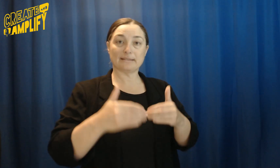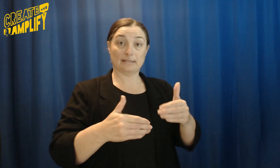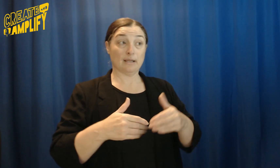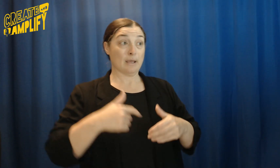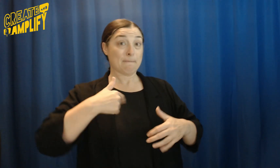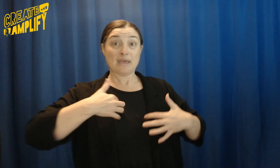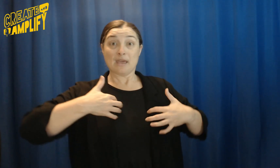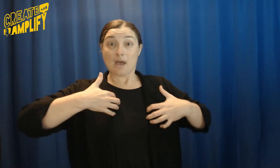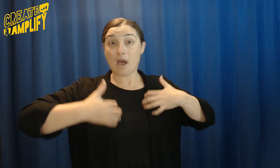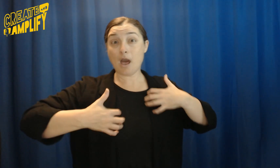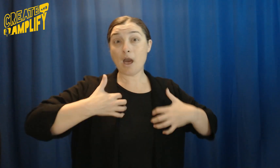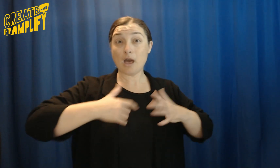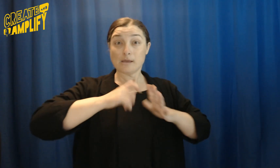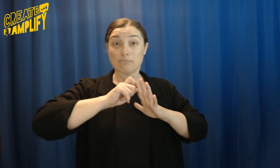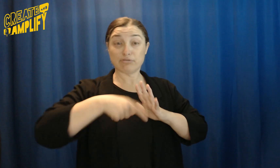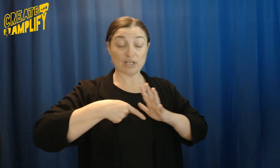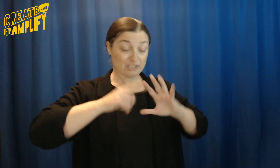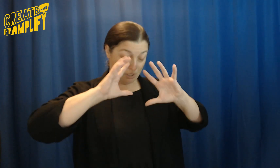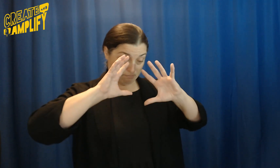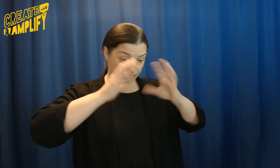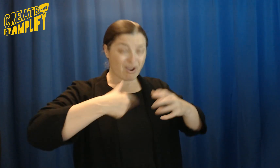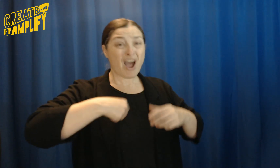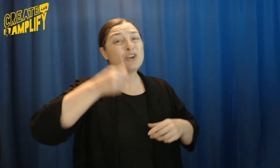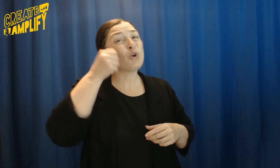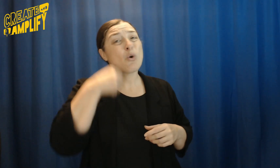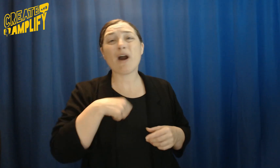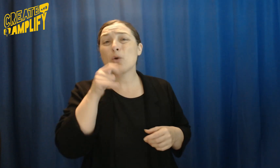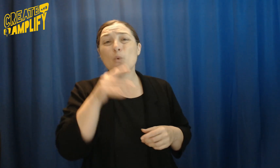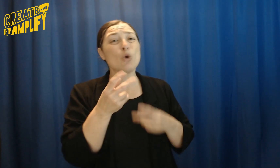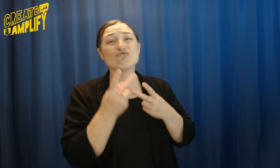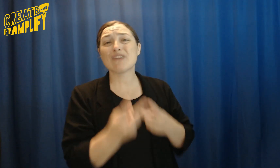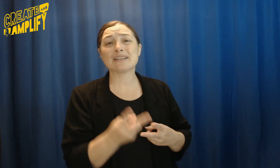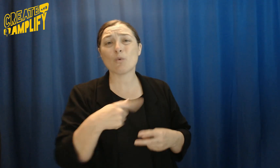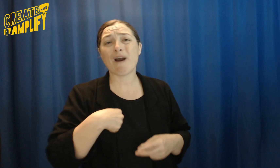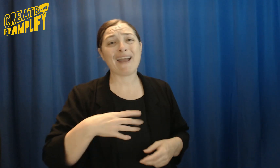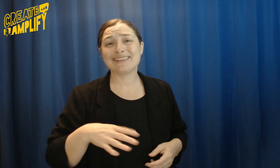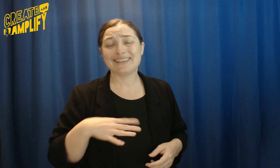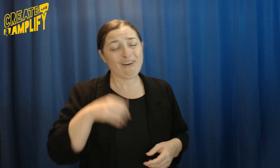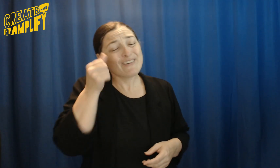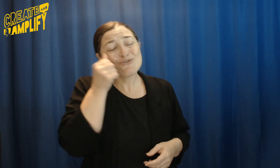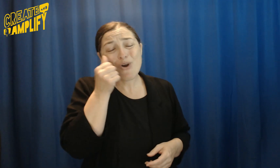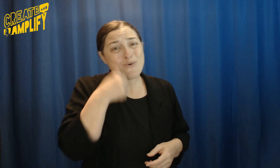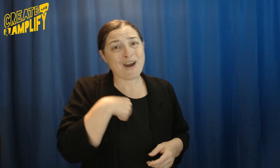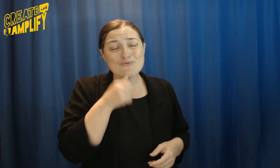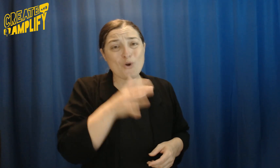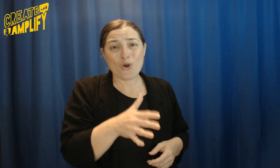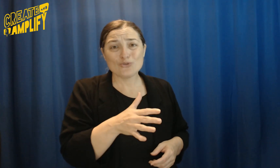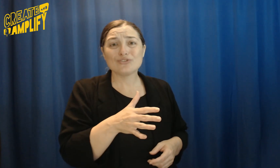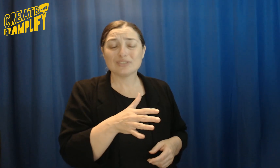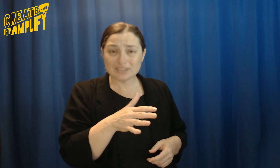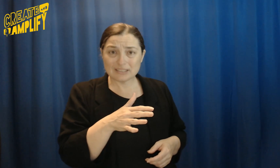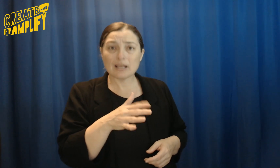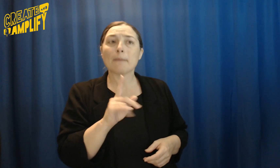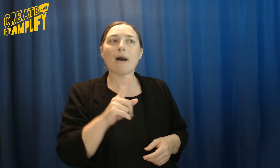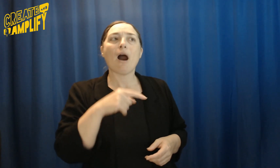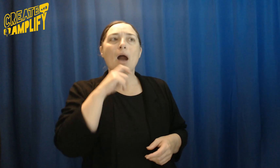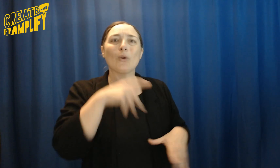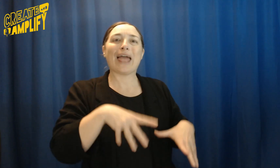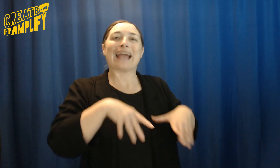on a project, I won't be resting as much as my body needs me to, but I'm going to ride that wave and then endure the crash